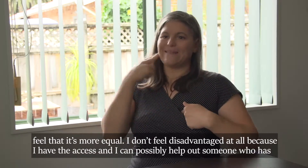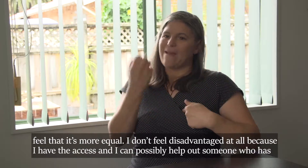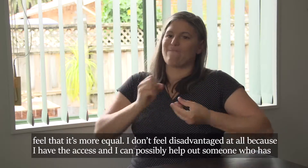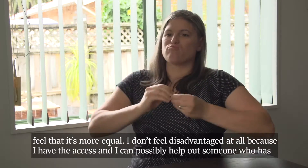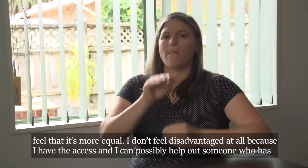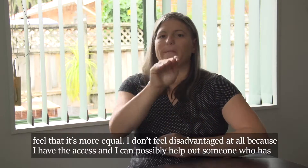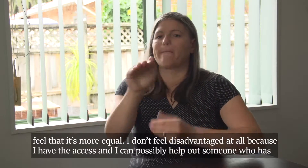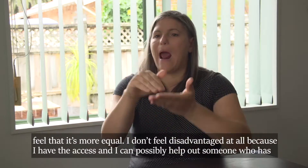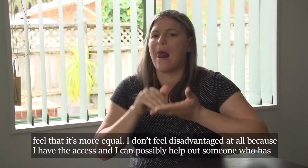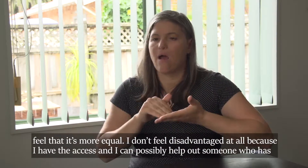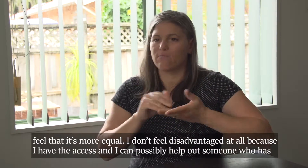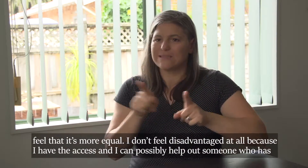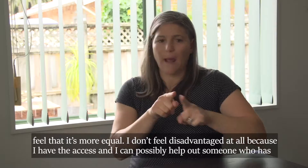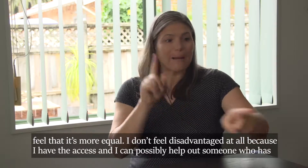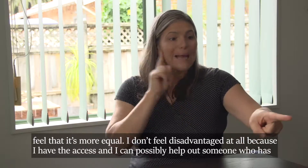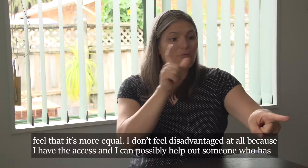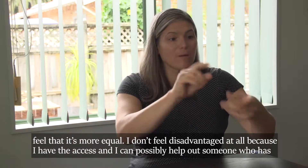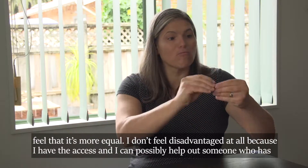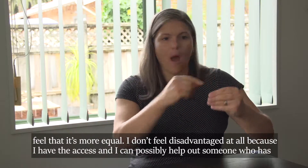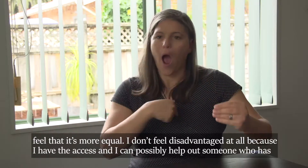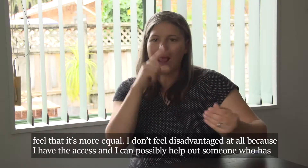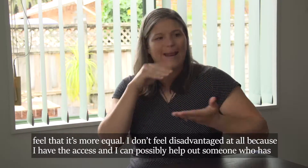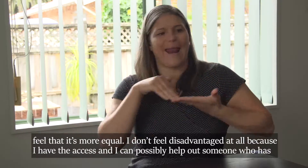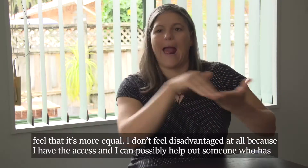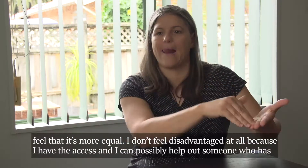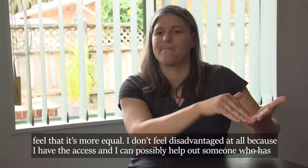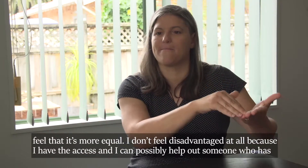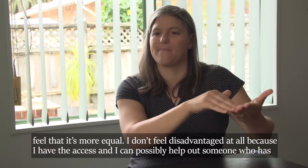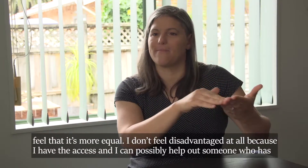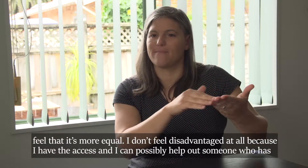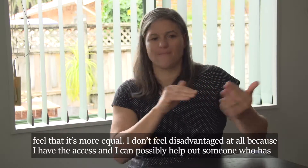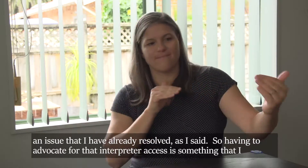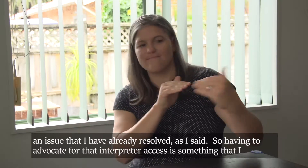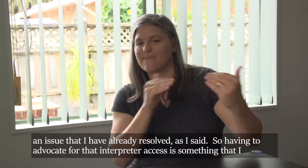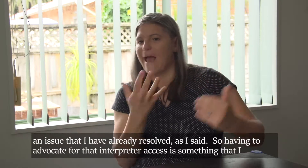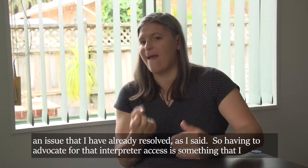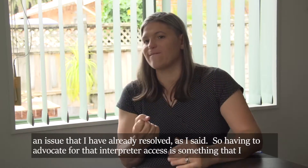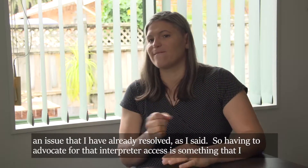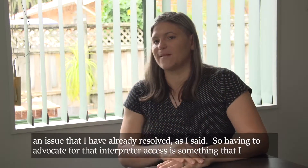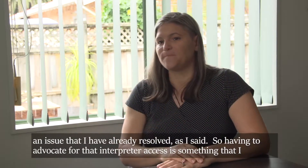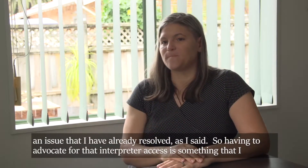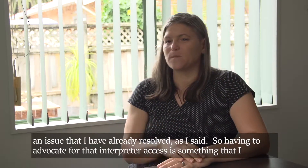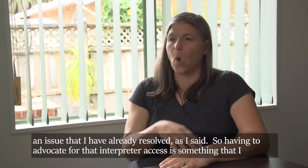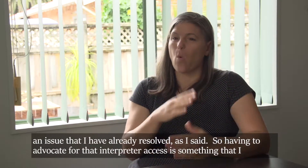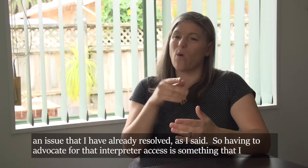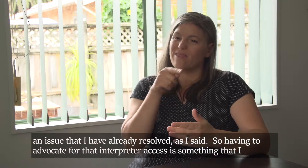I can possibly help out someone who has an issue that I've already resolved, as I said.